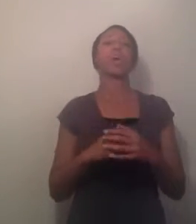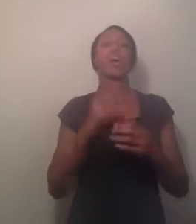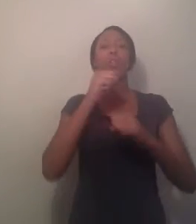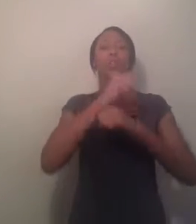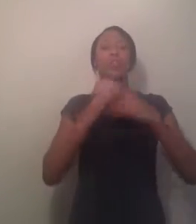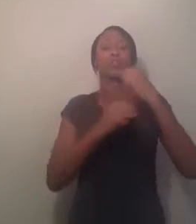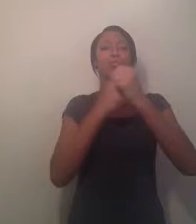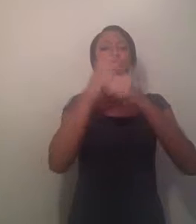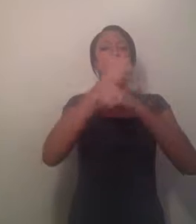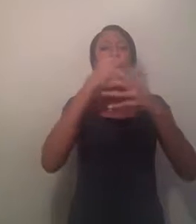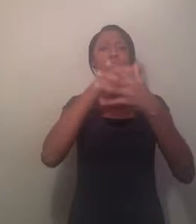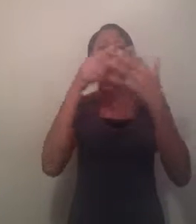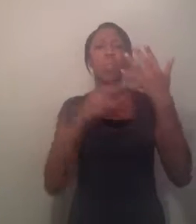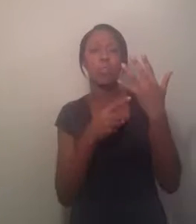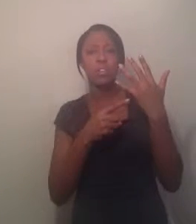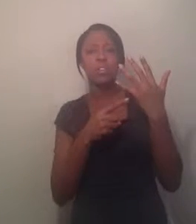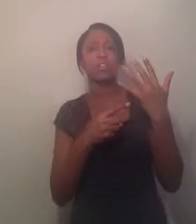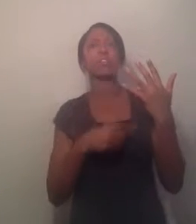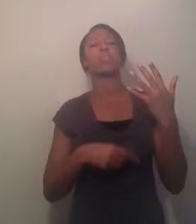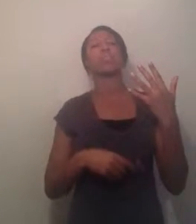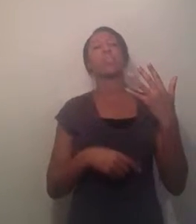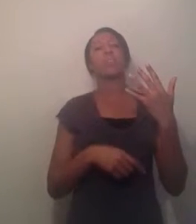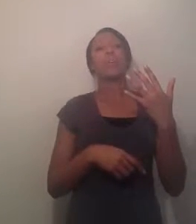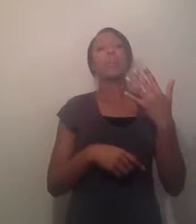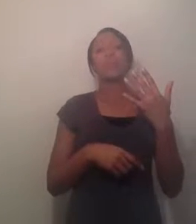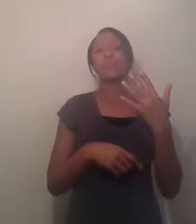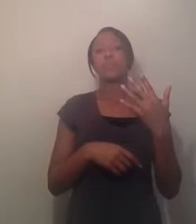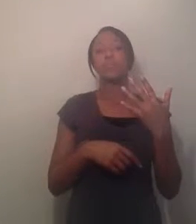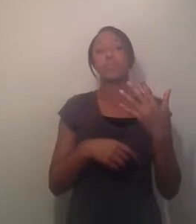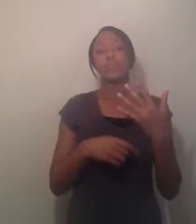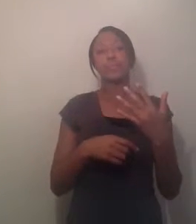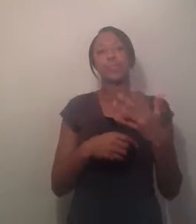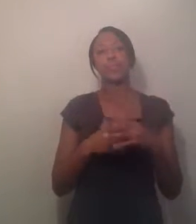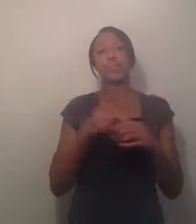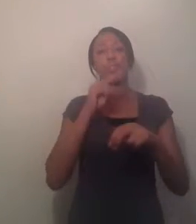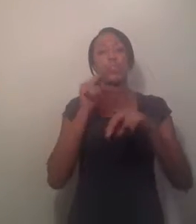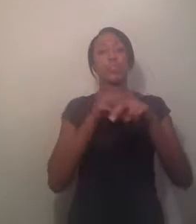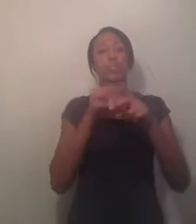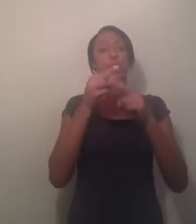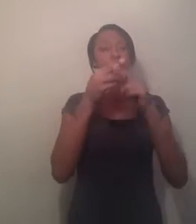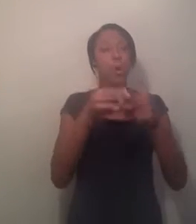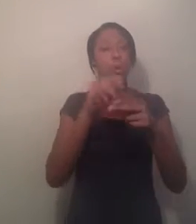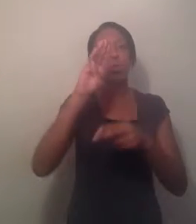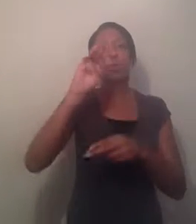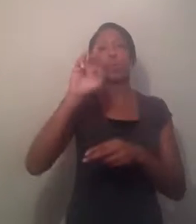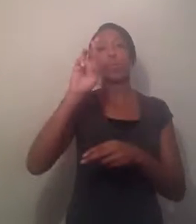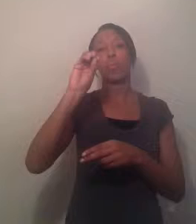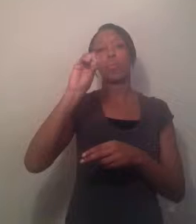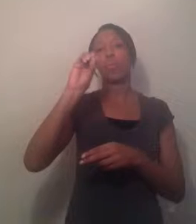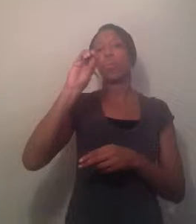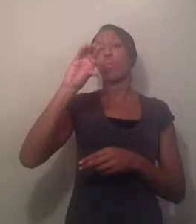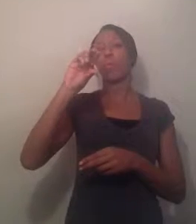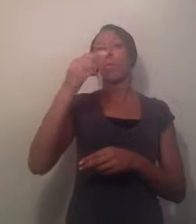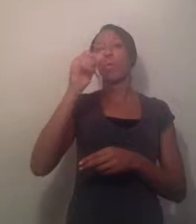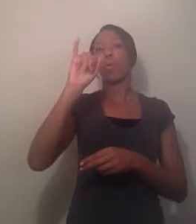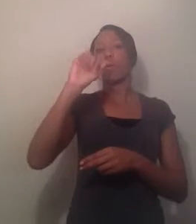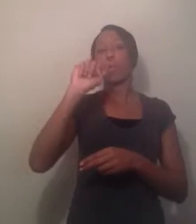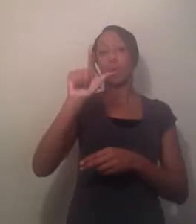bronchioles, alveolar ducts, and alveolar sacs is often called the bronchial tree. As you can see, the extensive